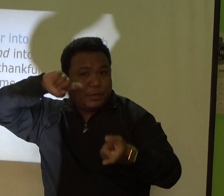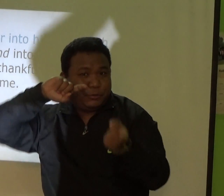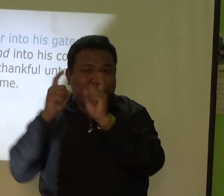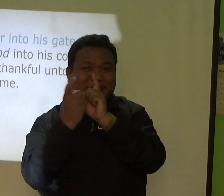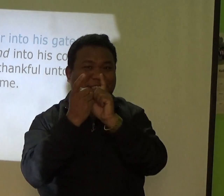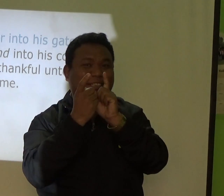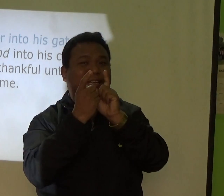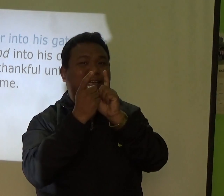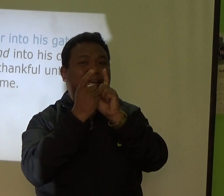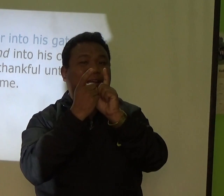Please.